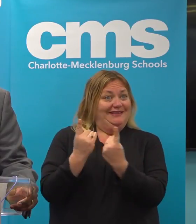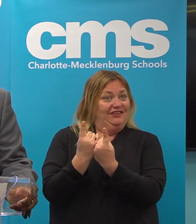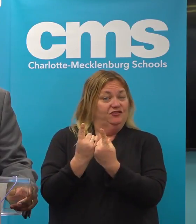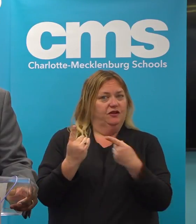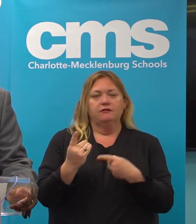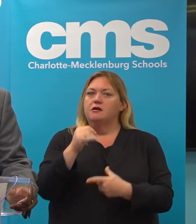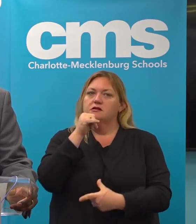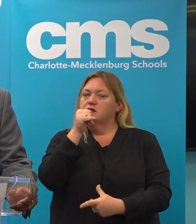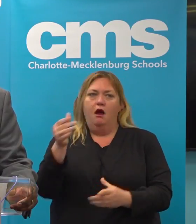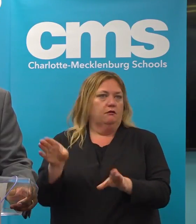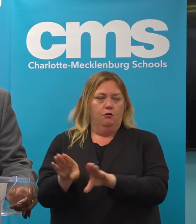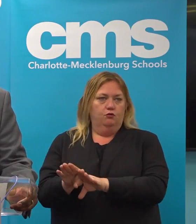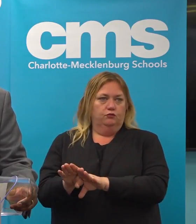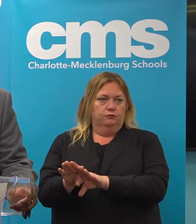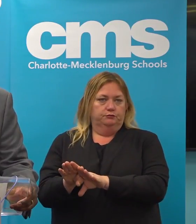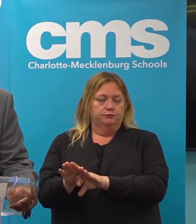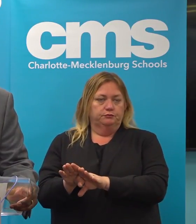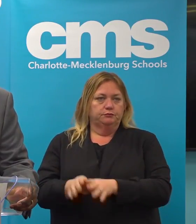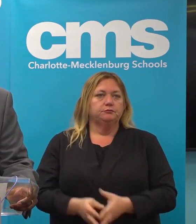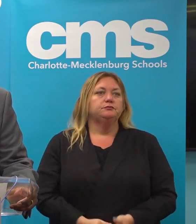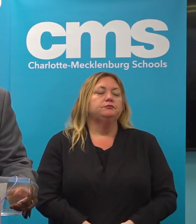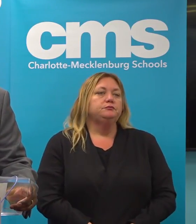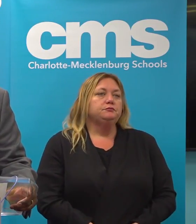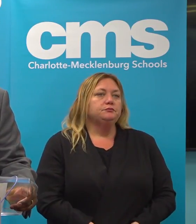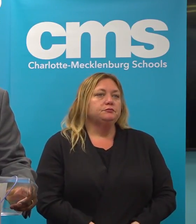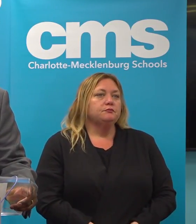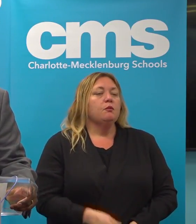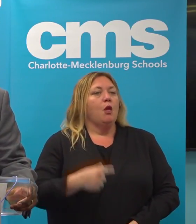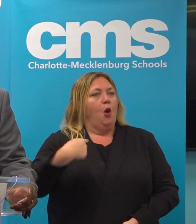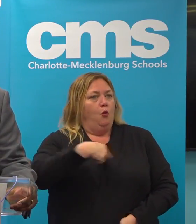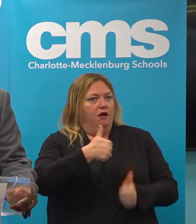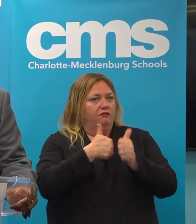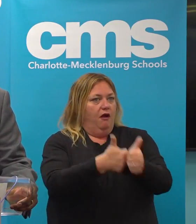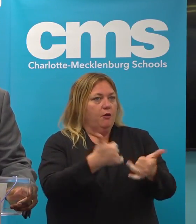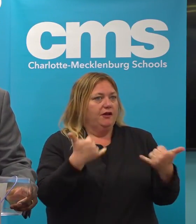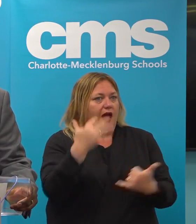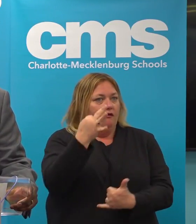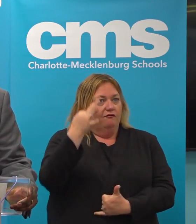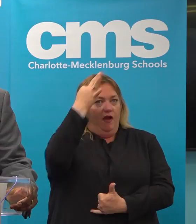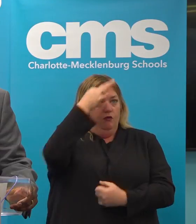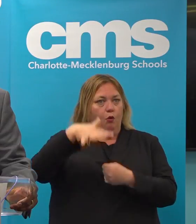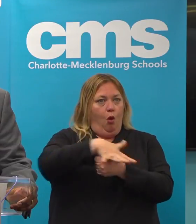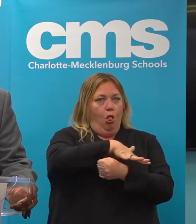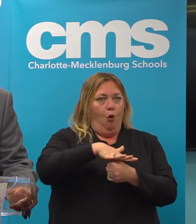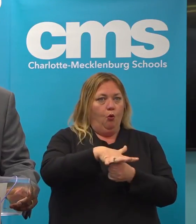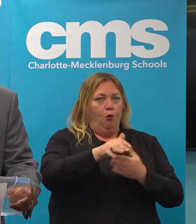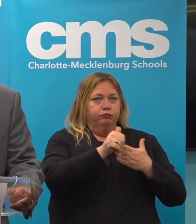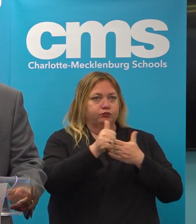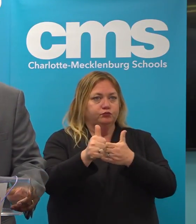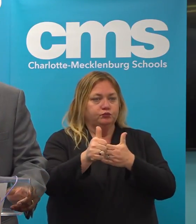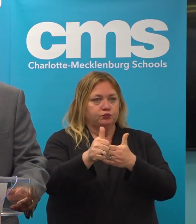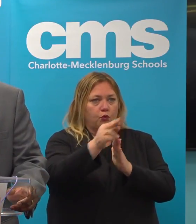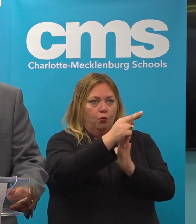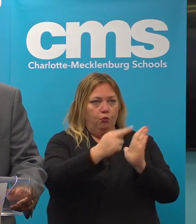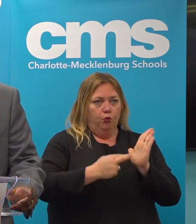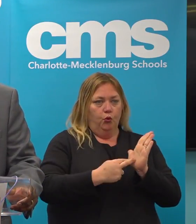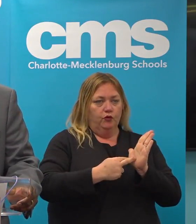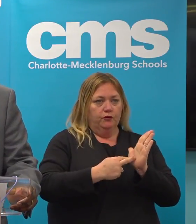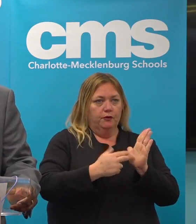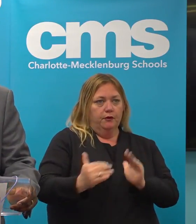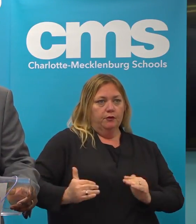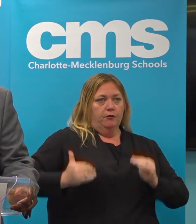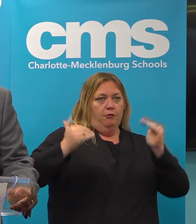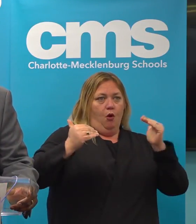closed as a school district. We are following federal and local guidance to promote